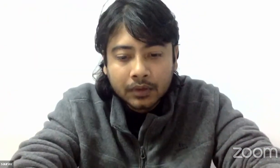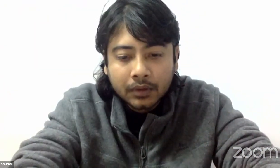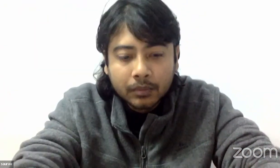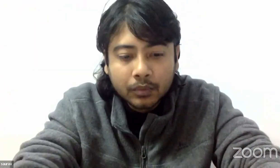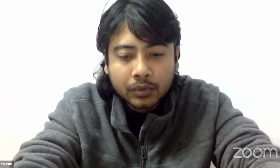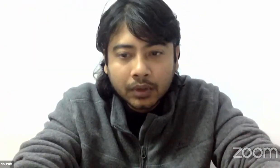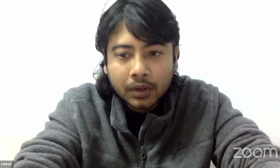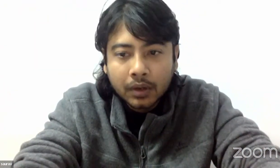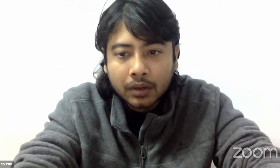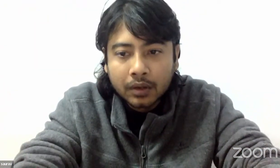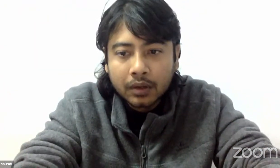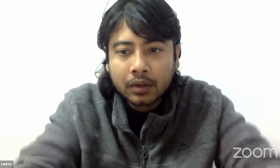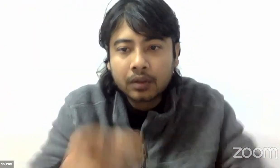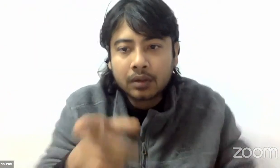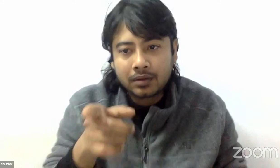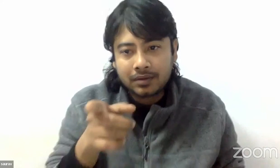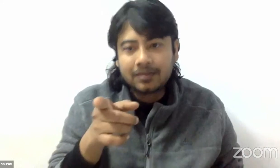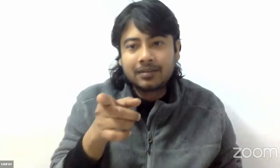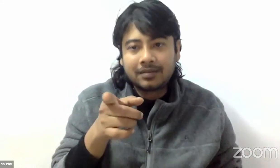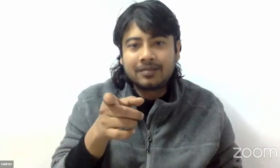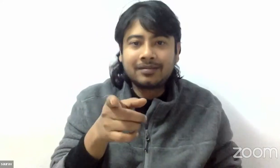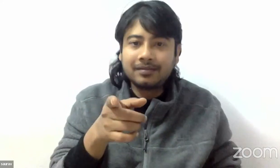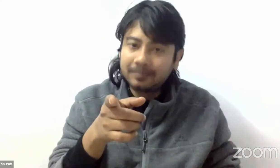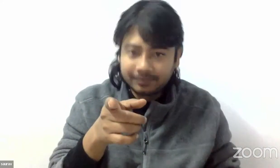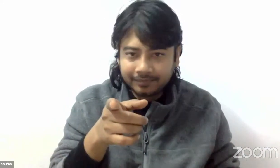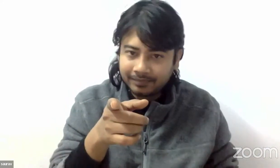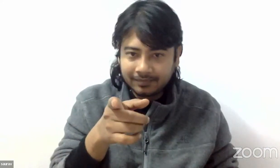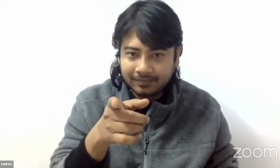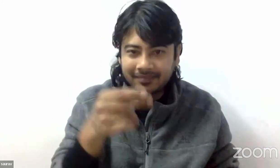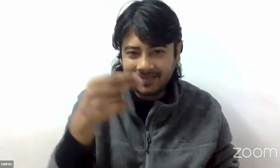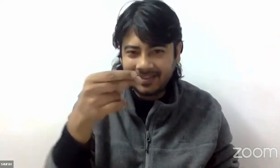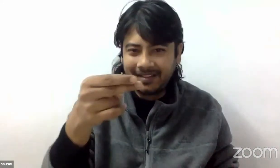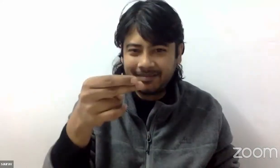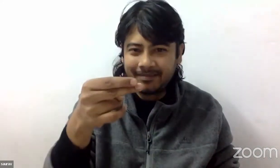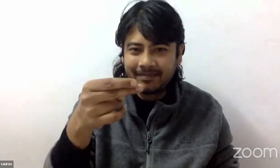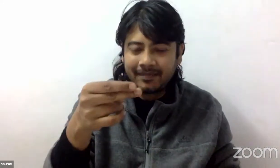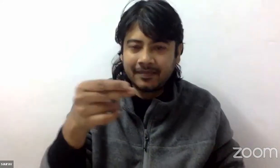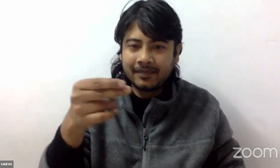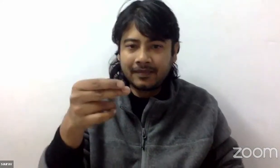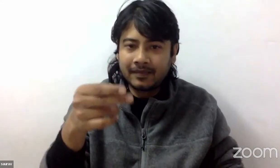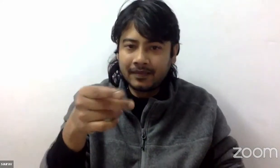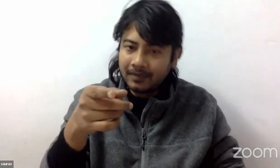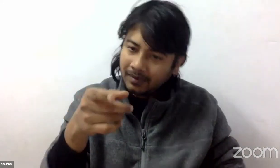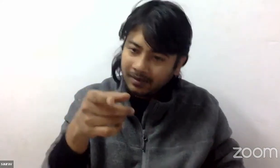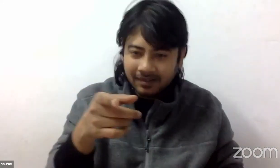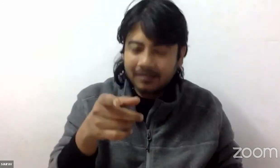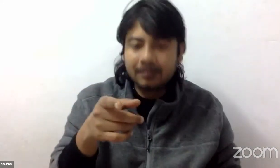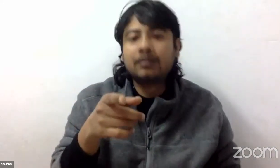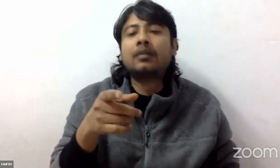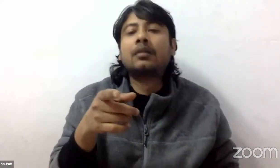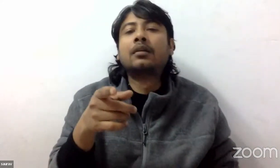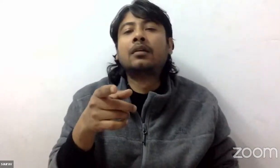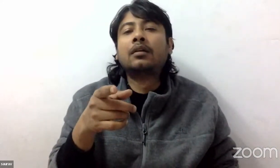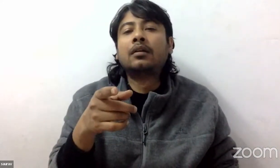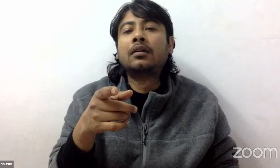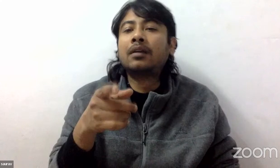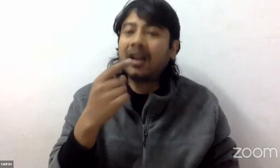like sabudana or if you have taken moria rice, etc., then you break it with grains.